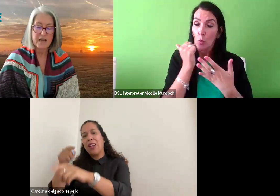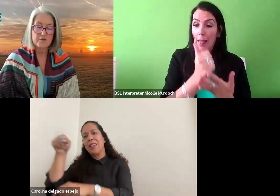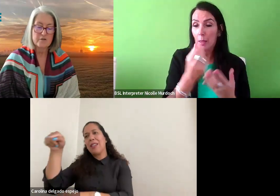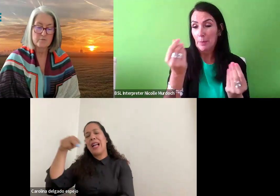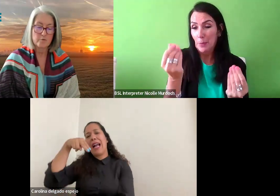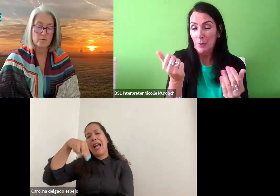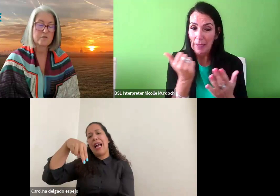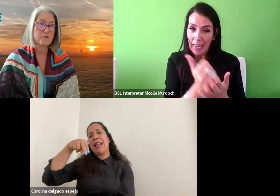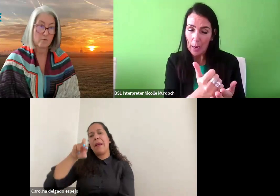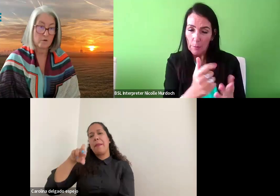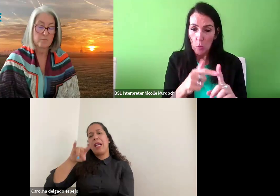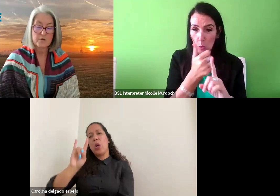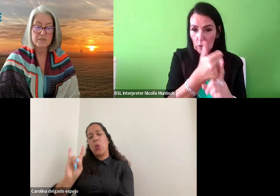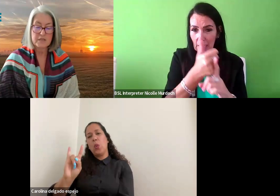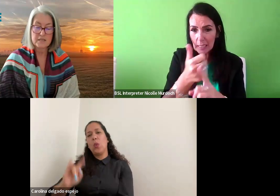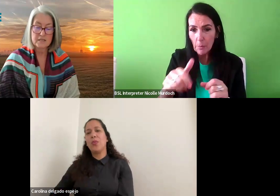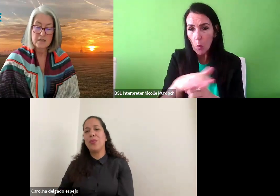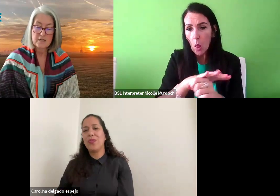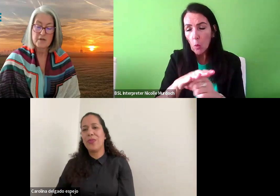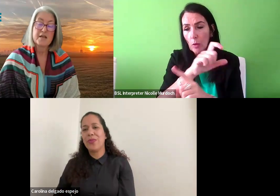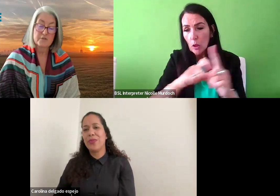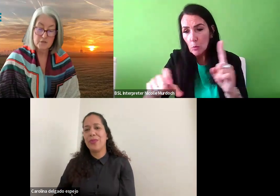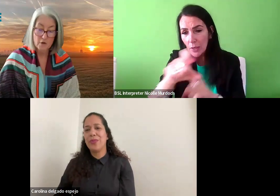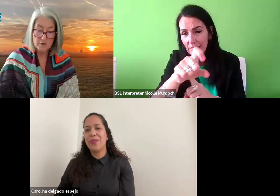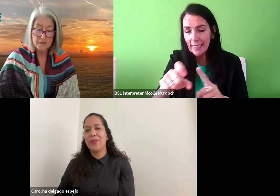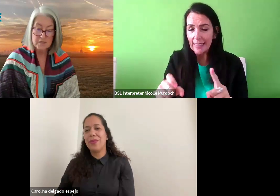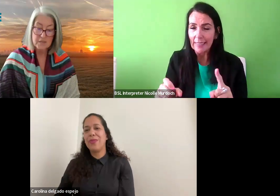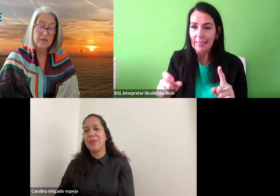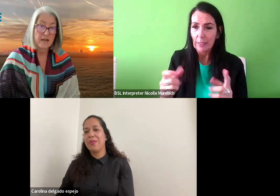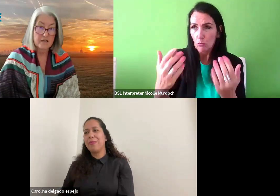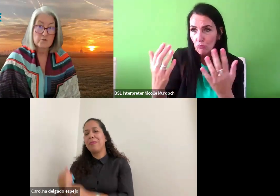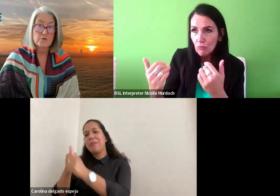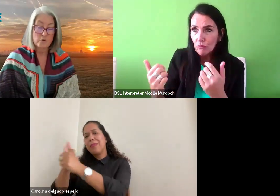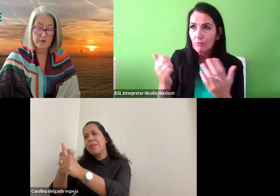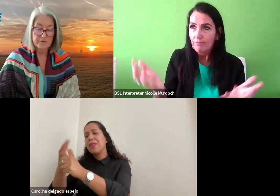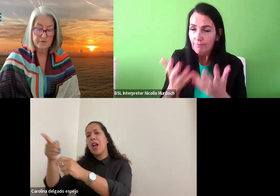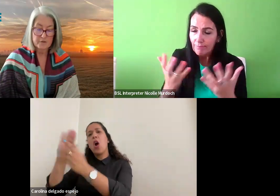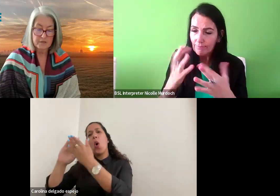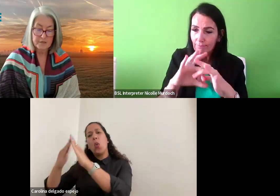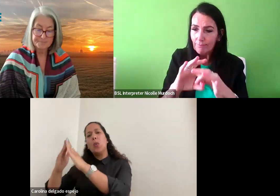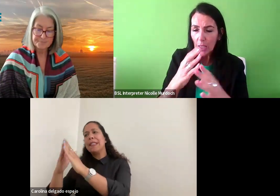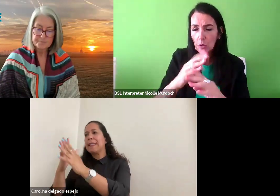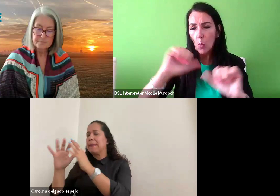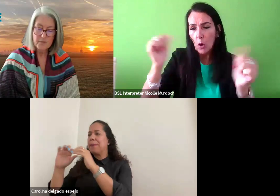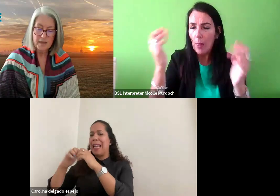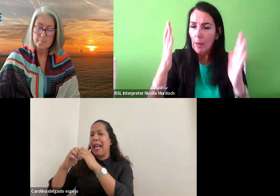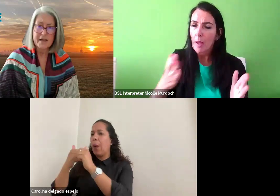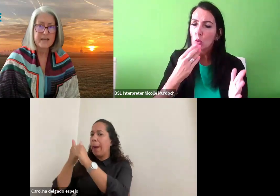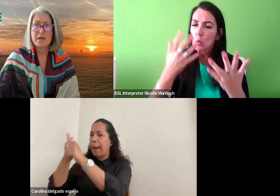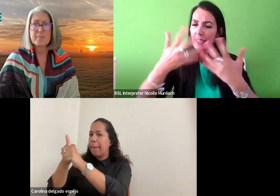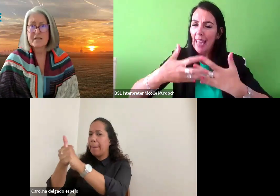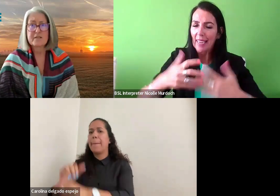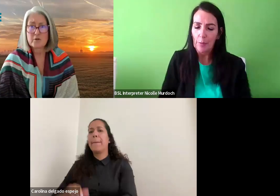to engage and support local communities, to engage with donors, and also to operate efficiently.